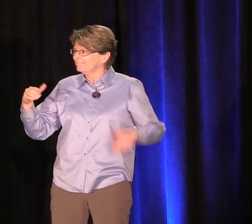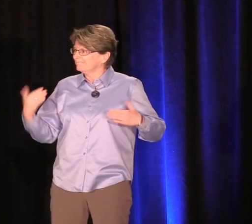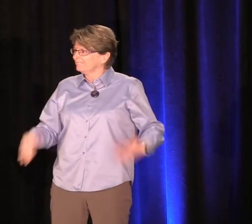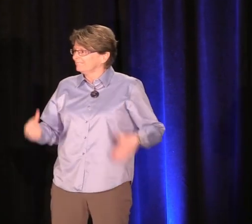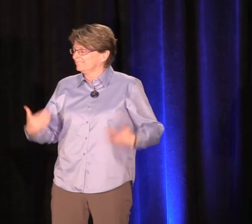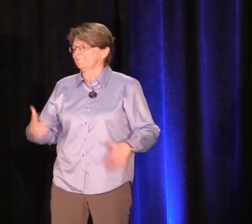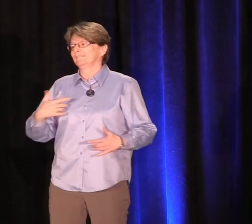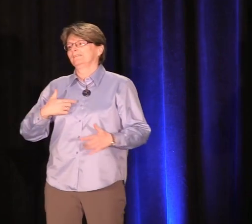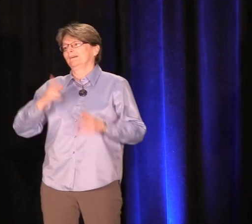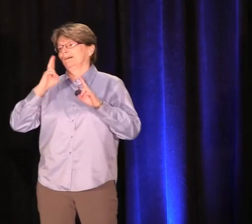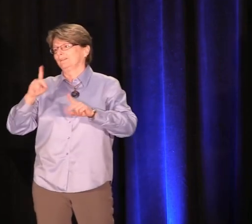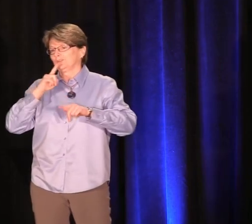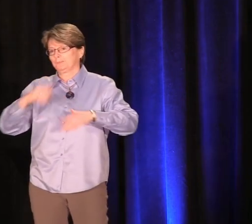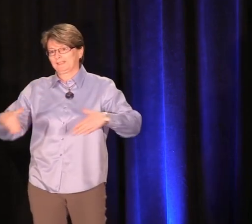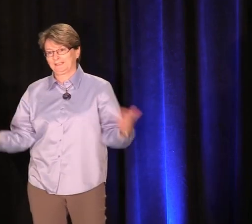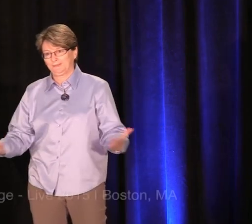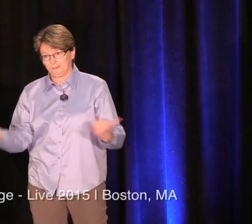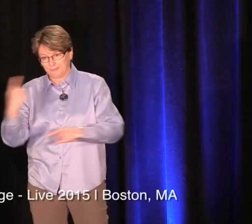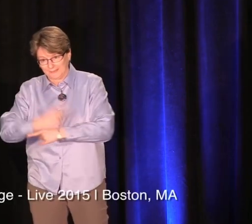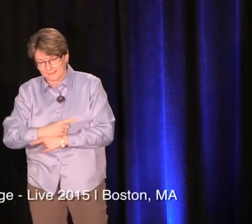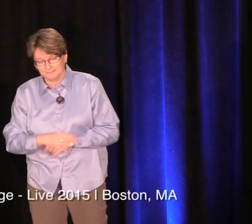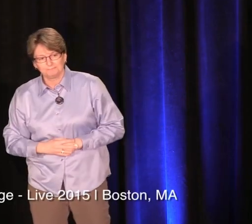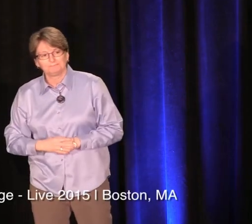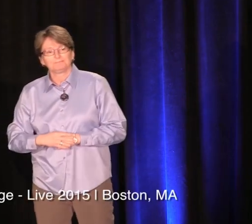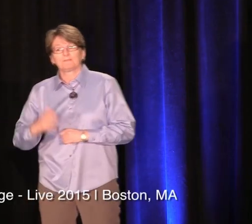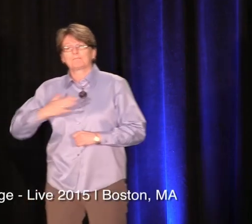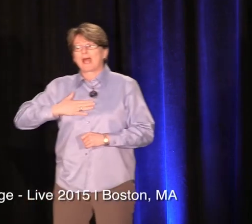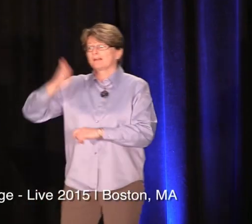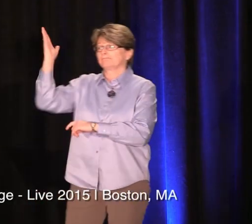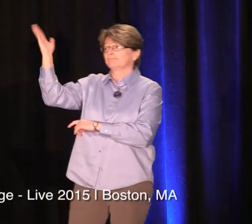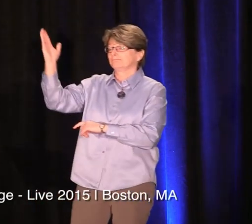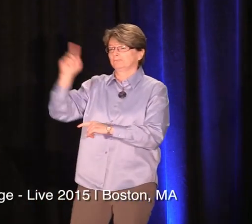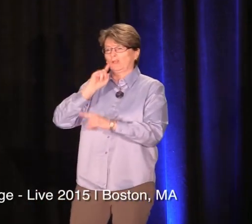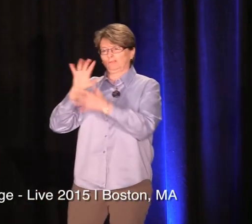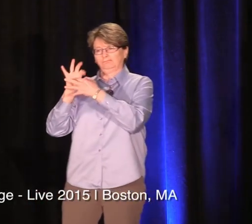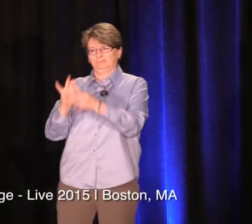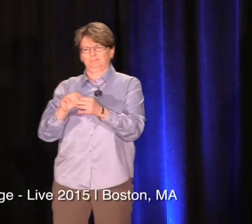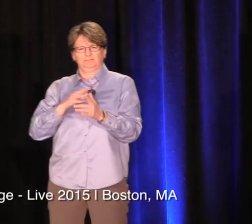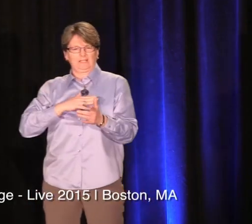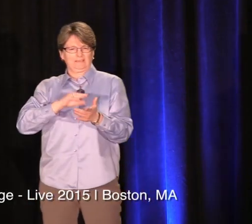I feel alive and I feel very honored to be here.